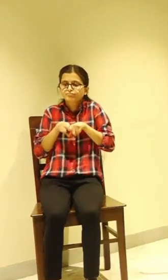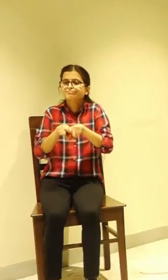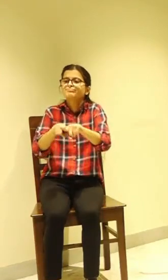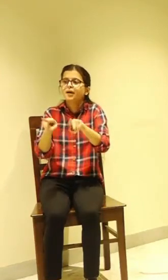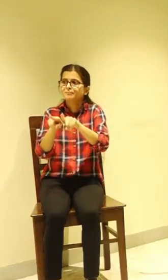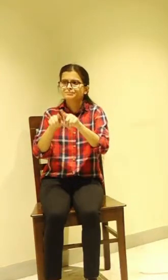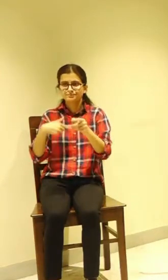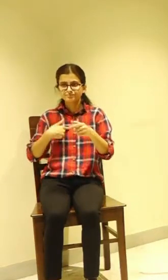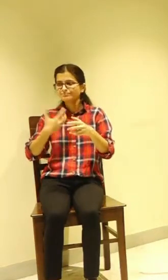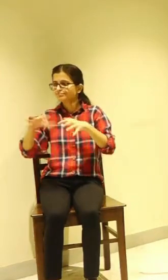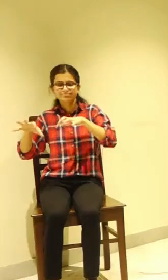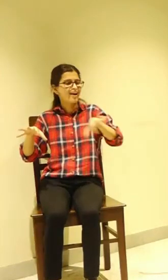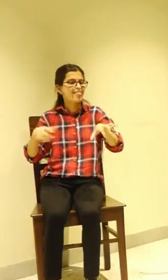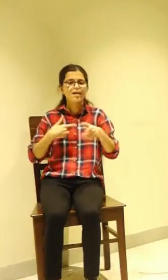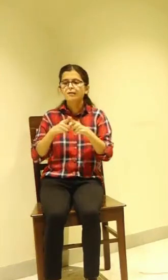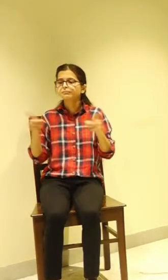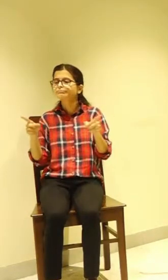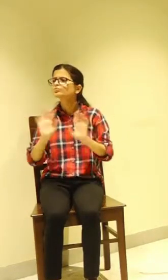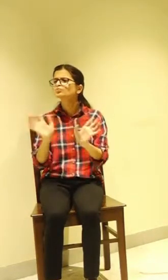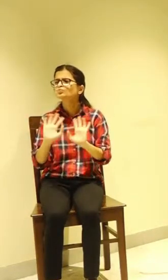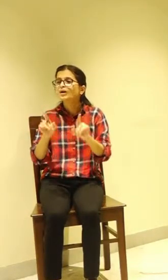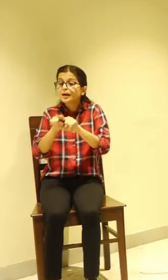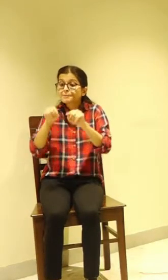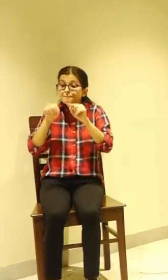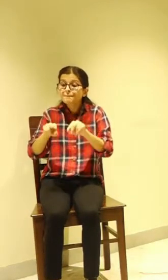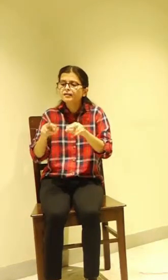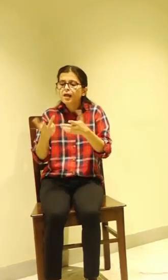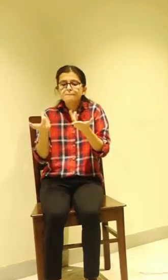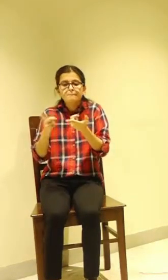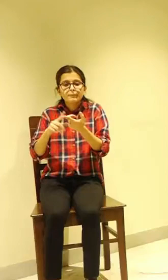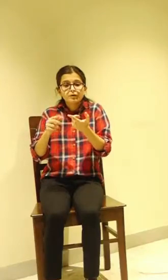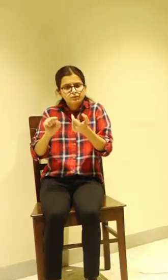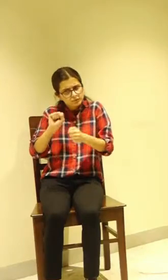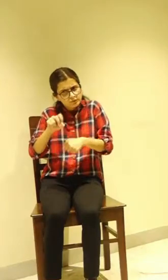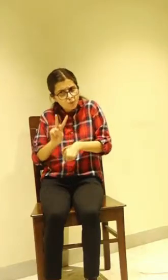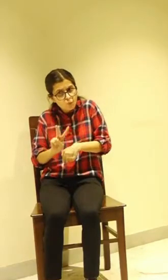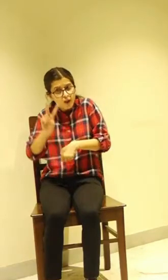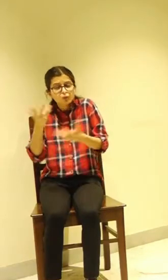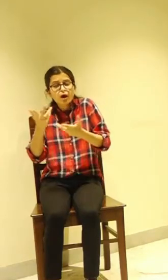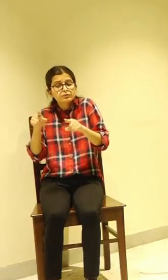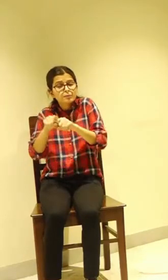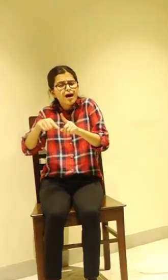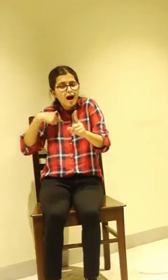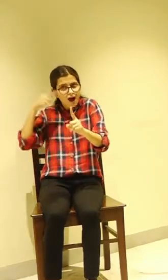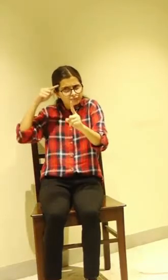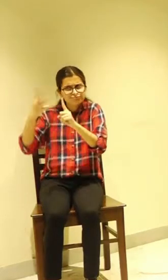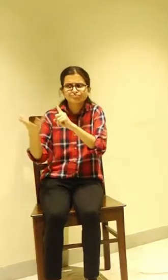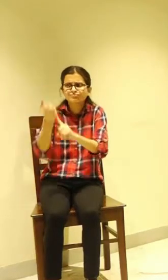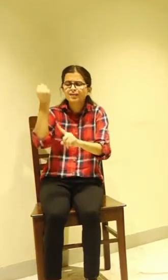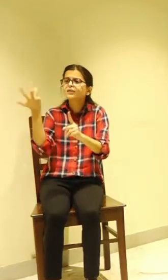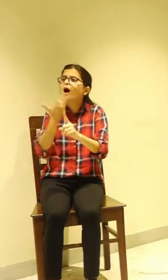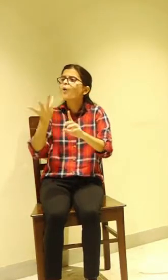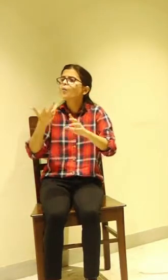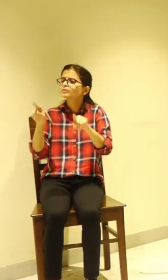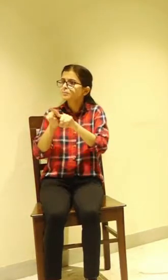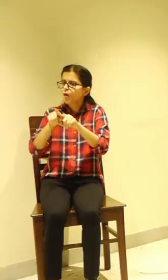will never tell you what is the right that you need. Proportionality may perhaps tell you what can be achieved and what is the best